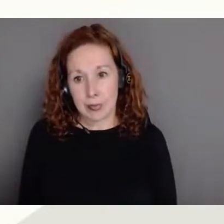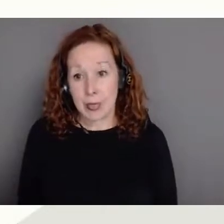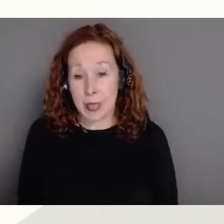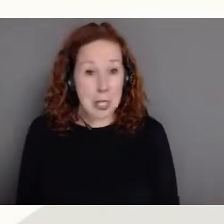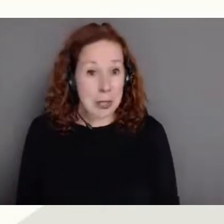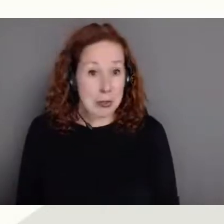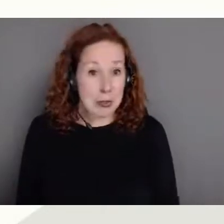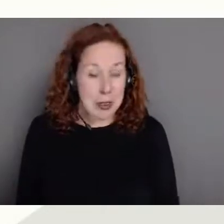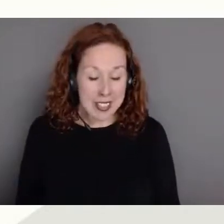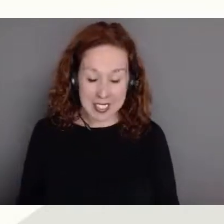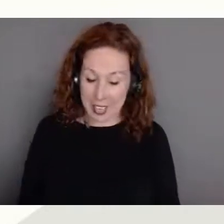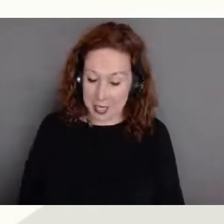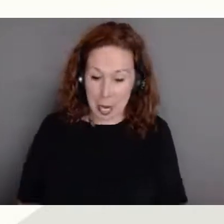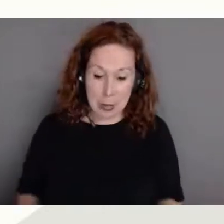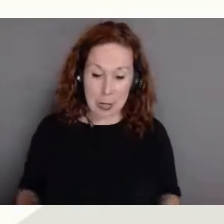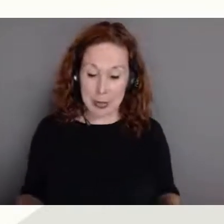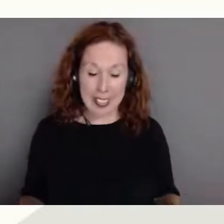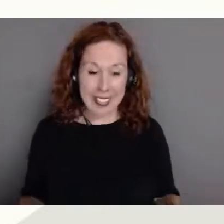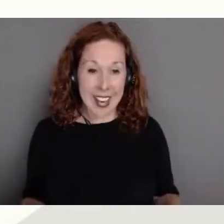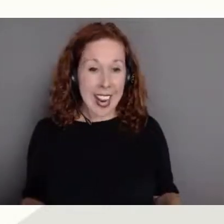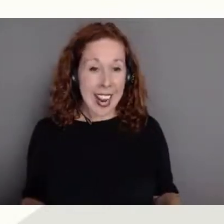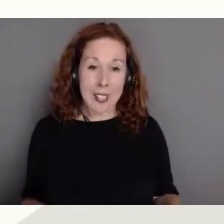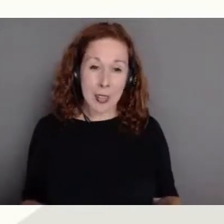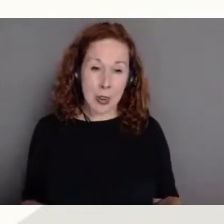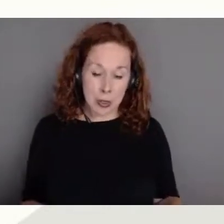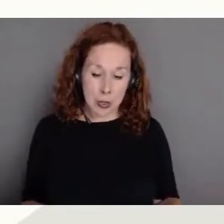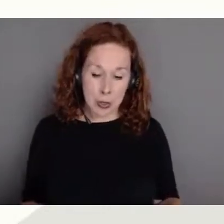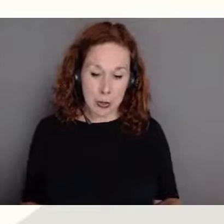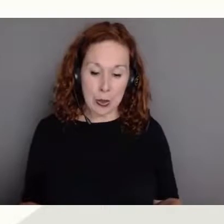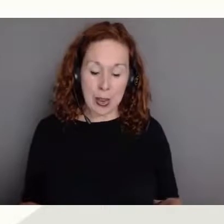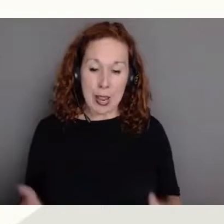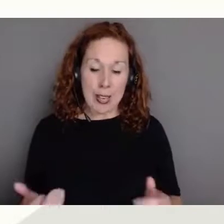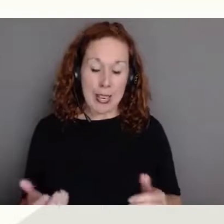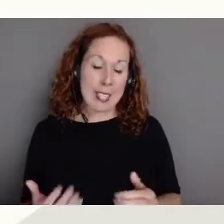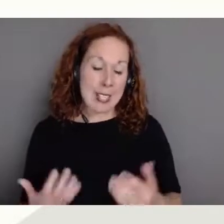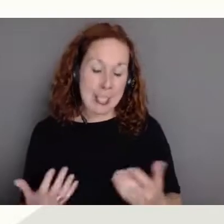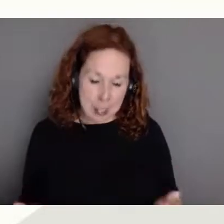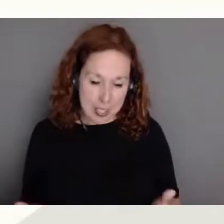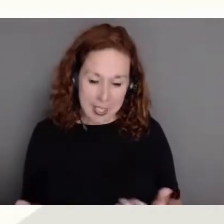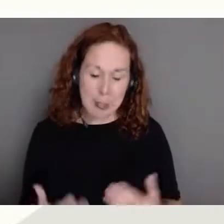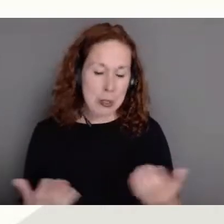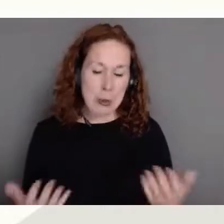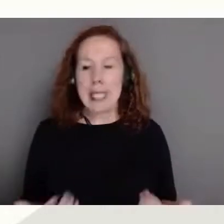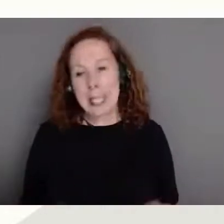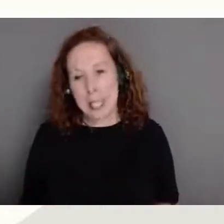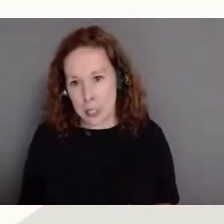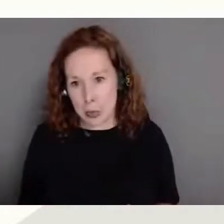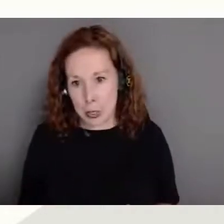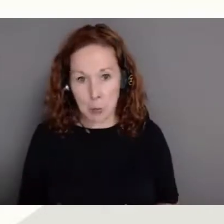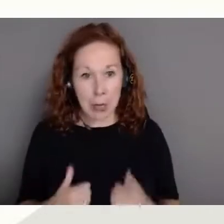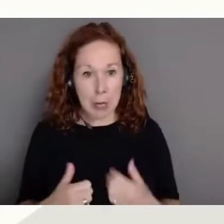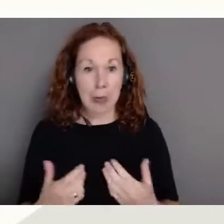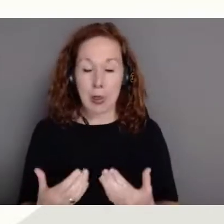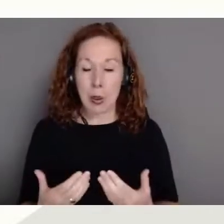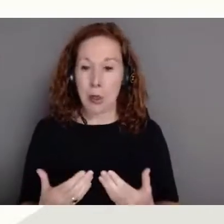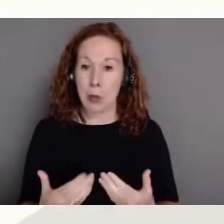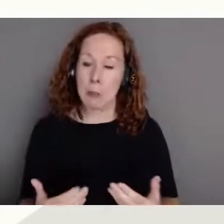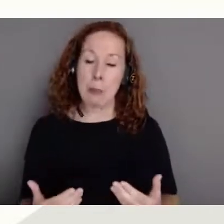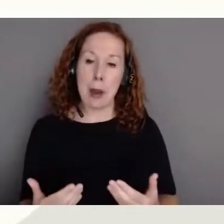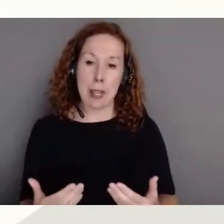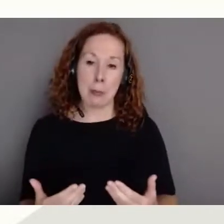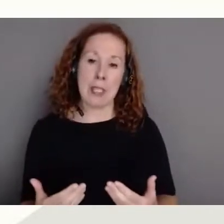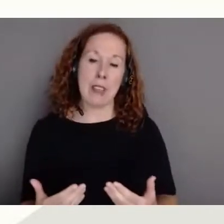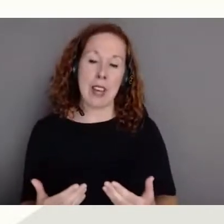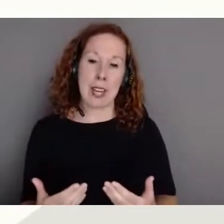the euphoric The moments. euphoric. Yes, Yeah, absolutely. And it's awesome. also it's interesting. There's so many layers to interpreting, but the